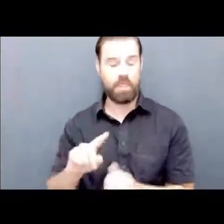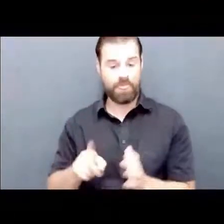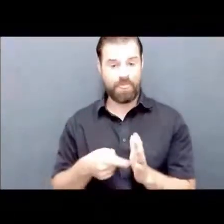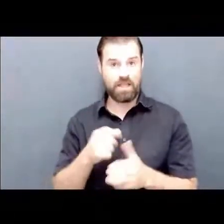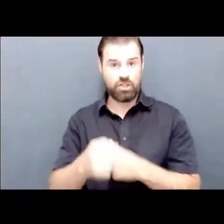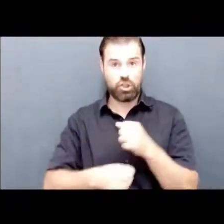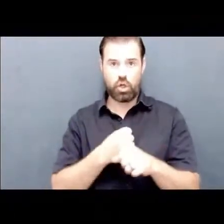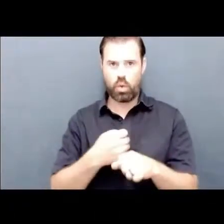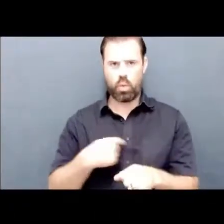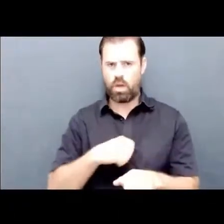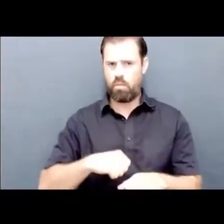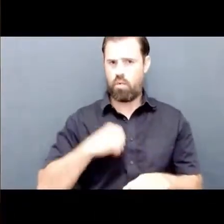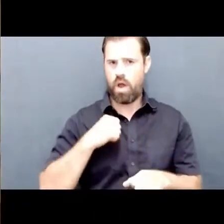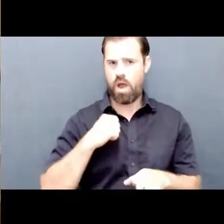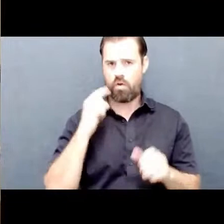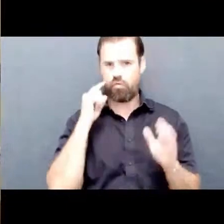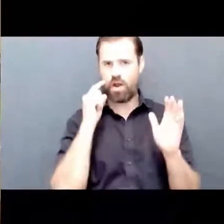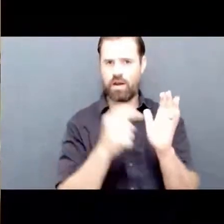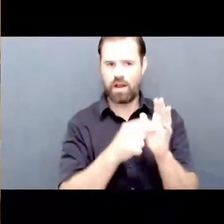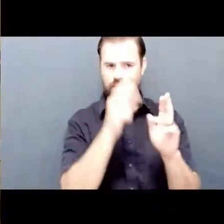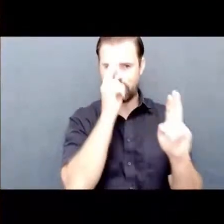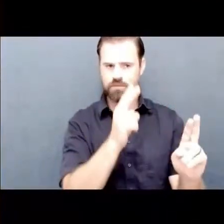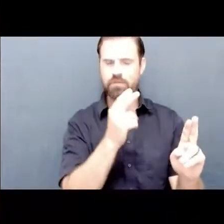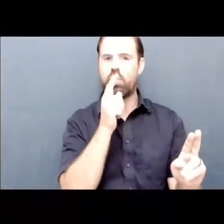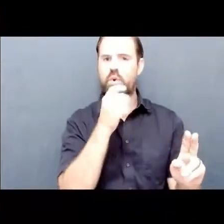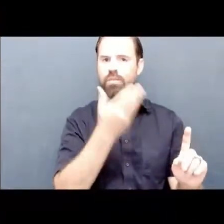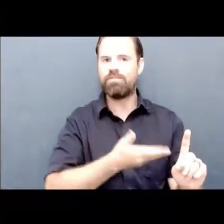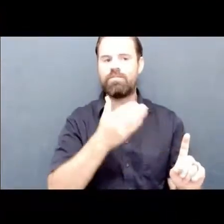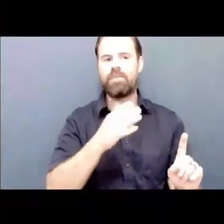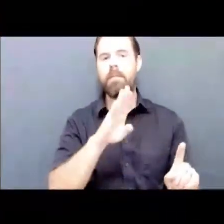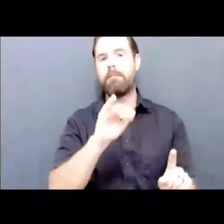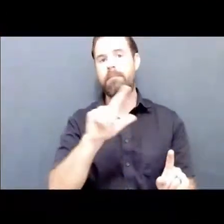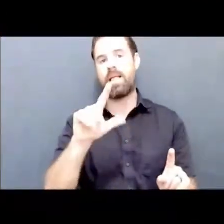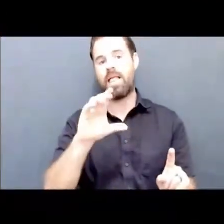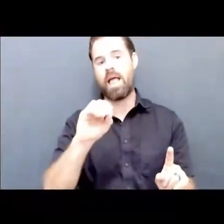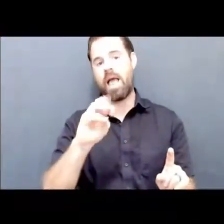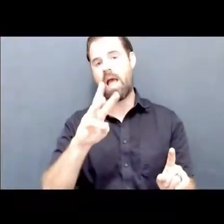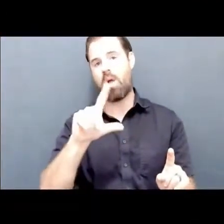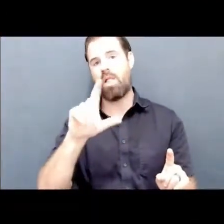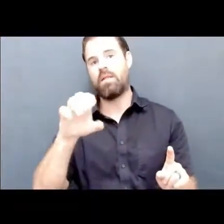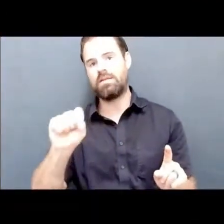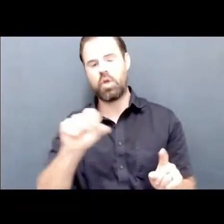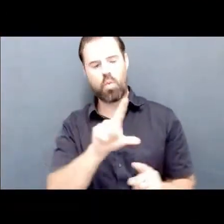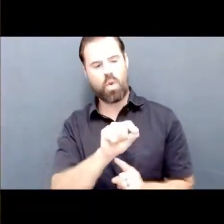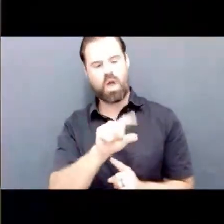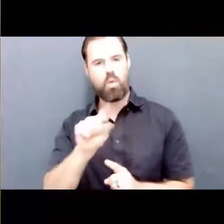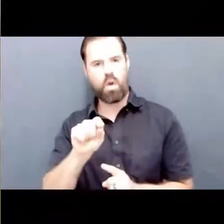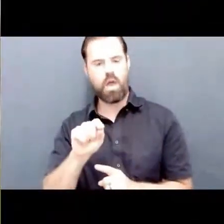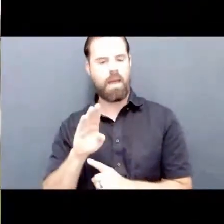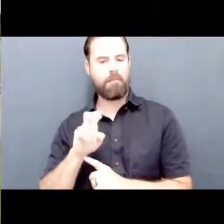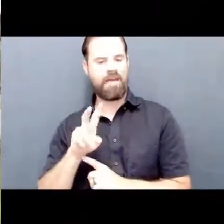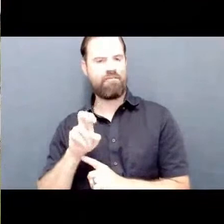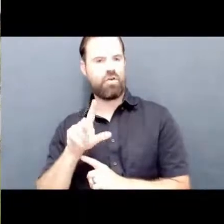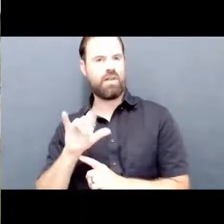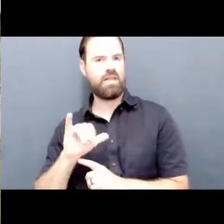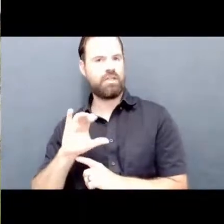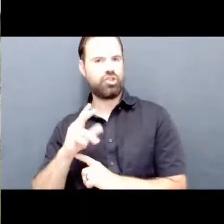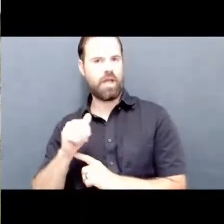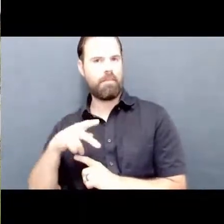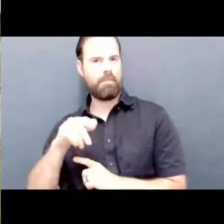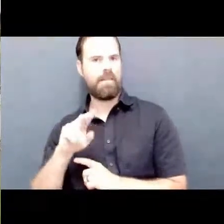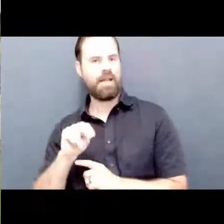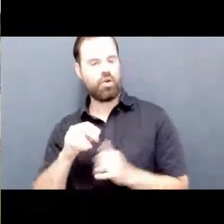year, we are proud to recognize Bill Cowles as our 2020 Beverly Chapman Award recipient. Well, Bill